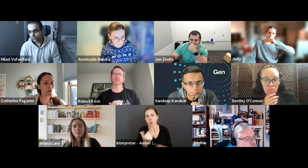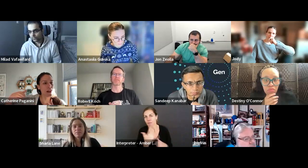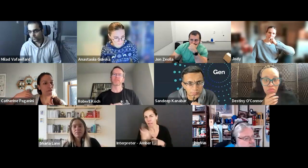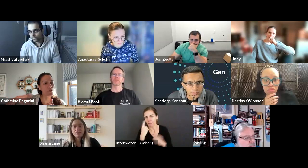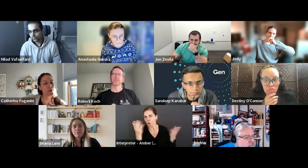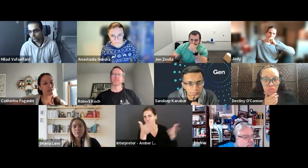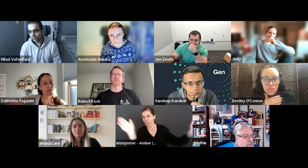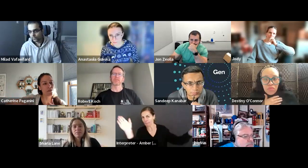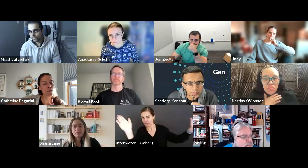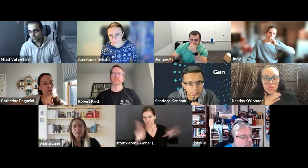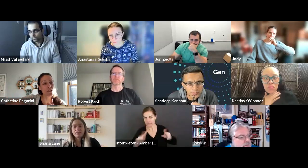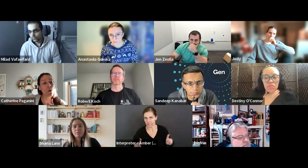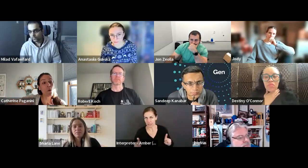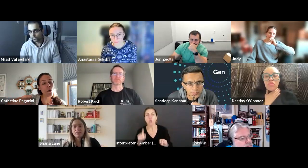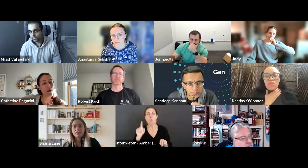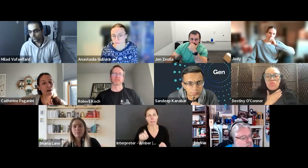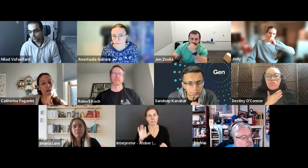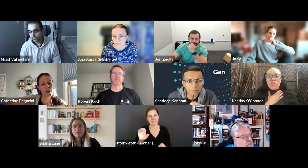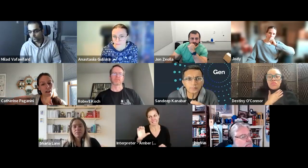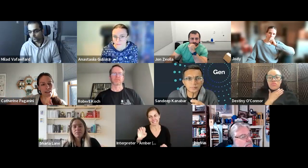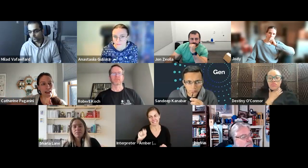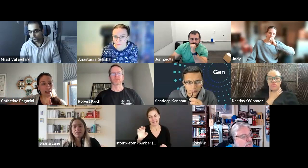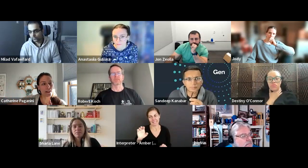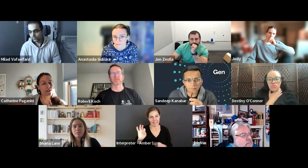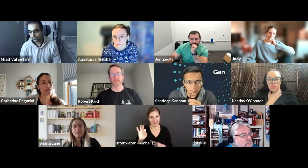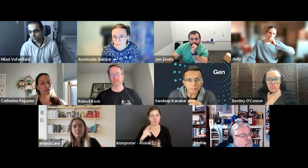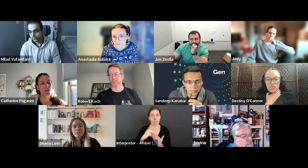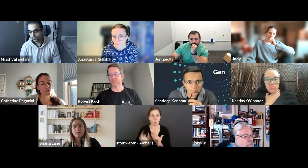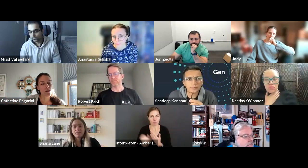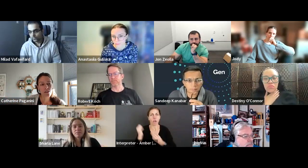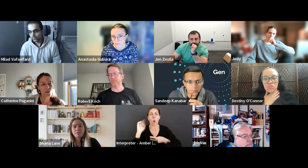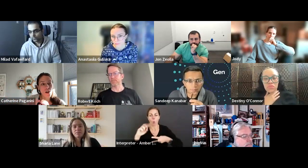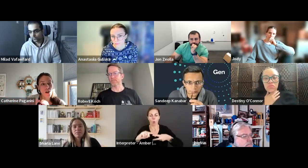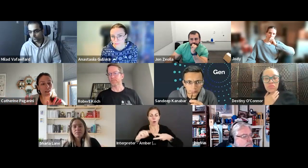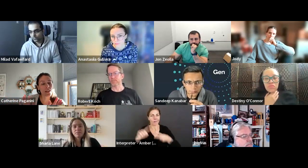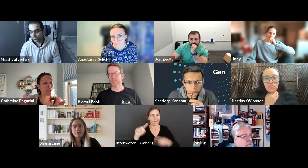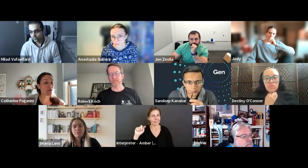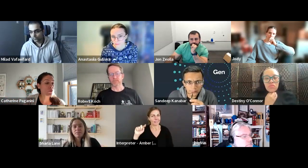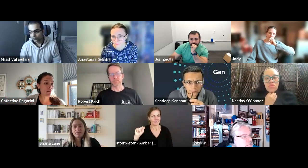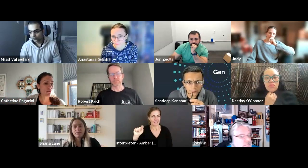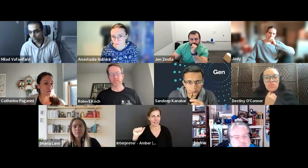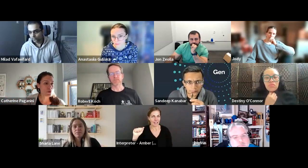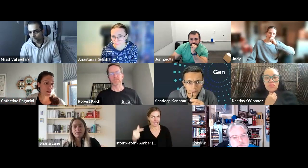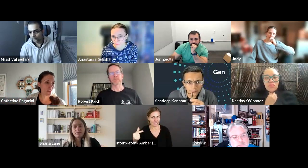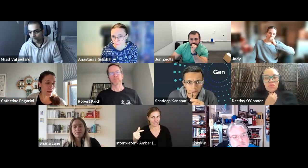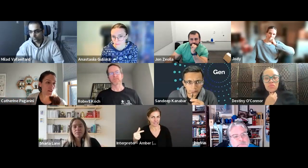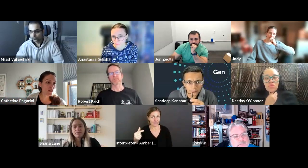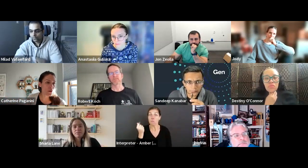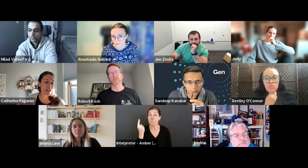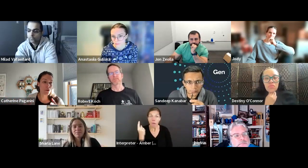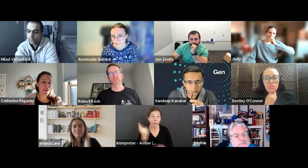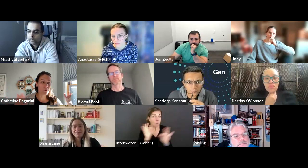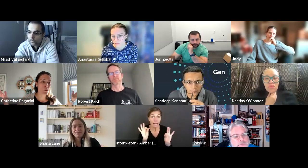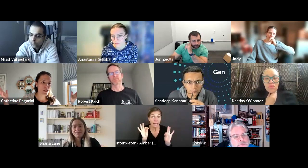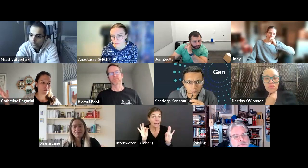So you have to be a CNCF project or a tag. So this is not, it's free, which is kind of nice.